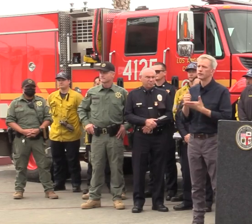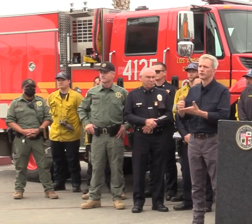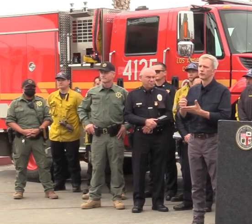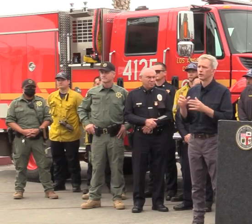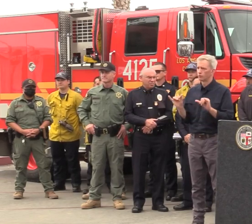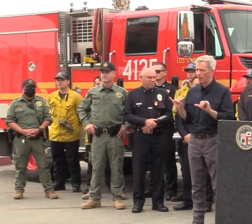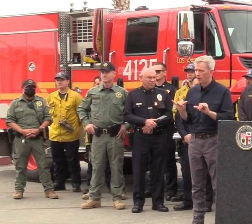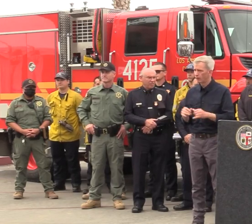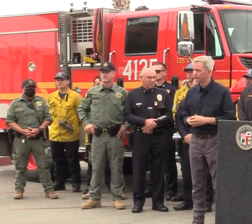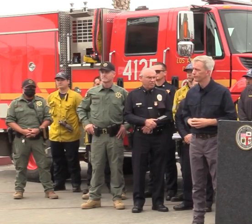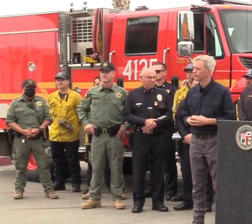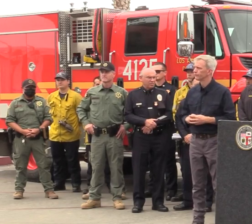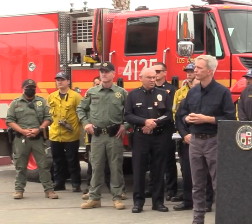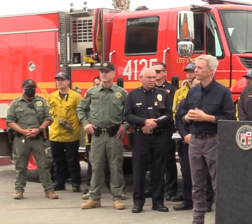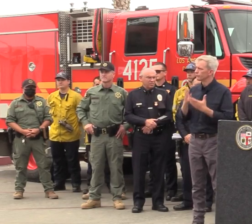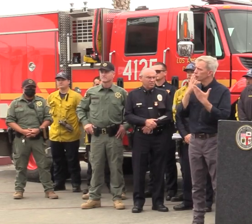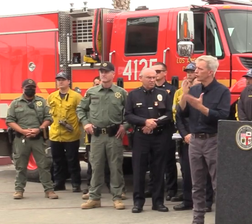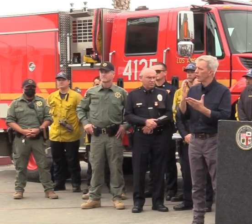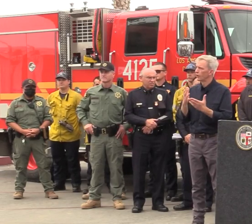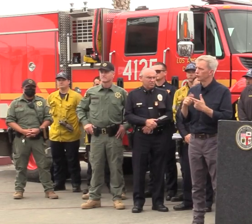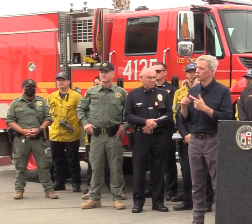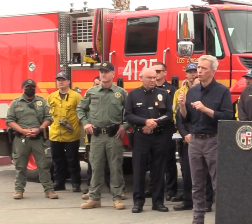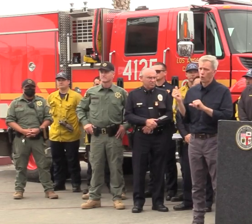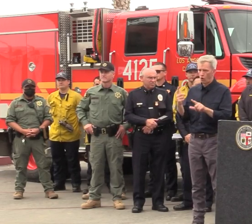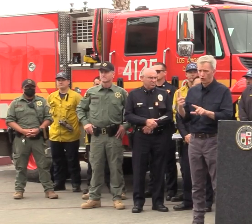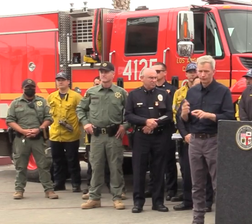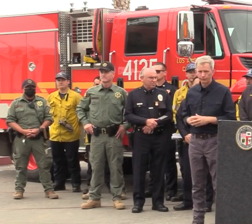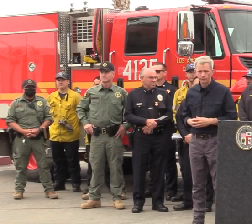Thank you as well to each and every one of them as well.